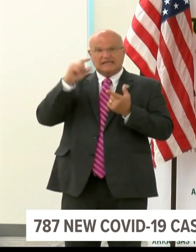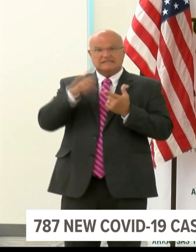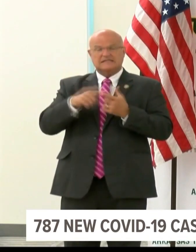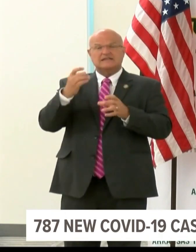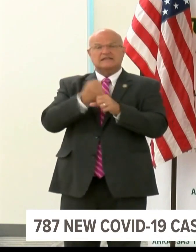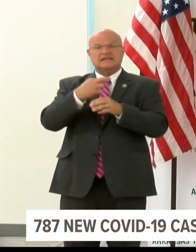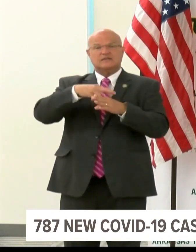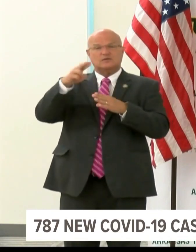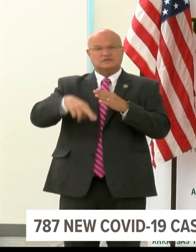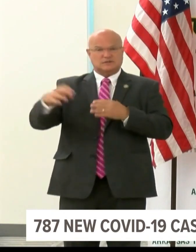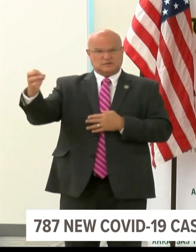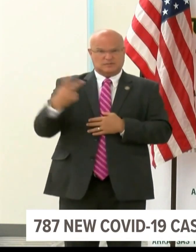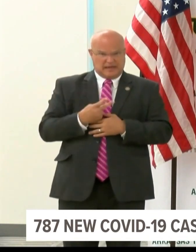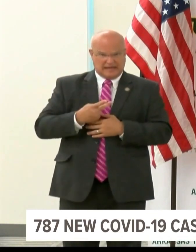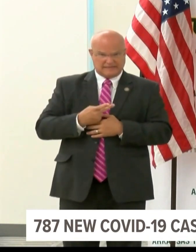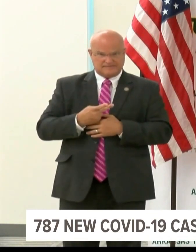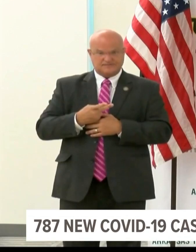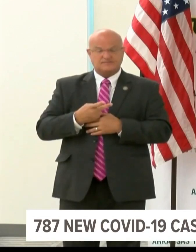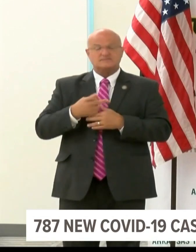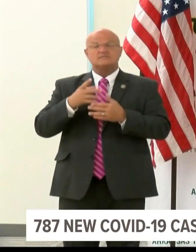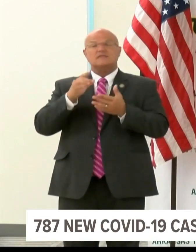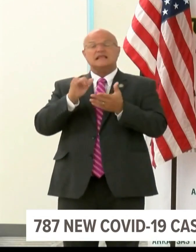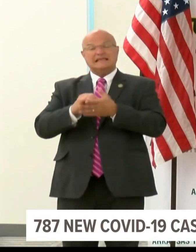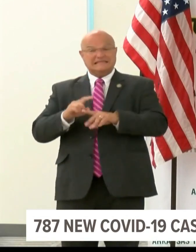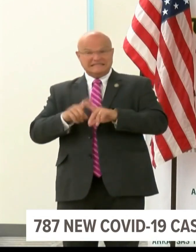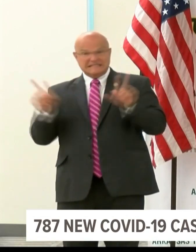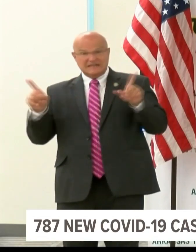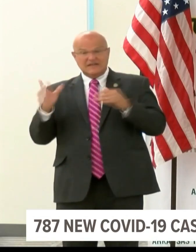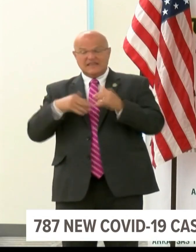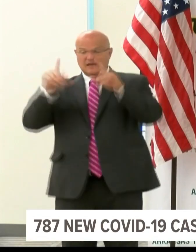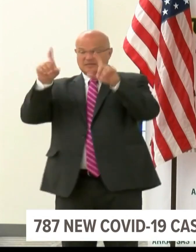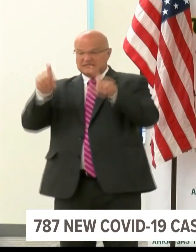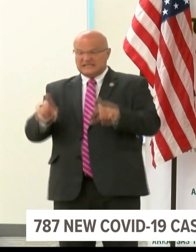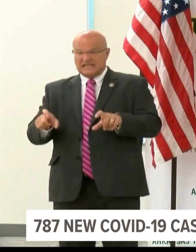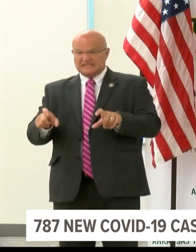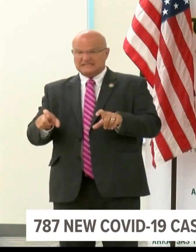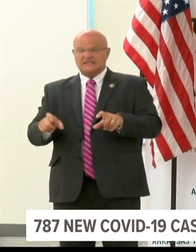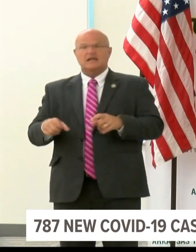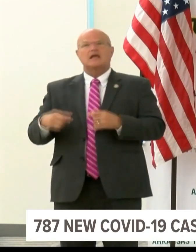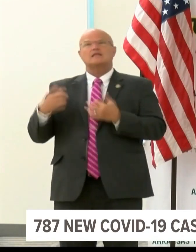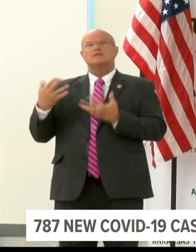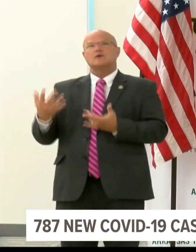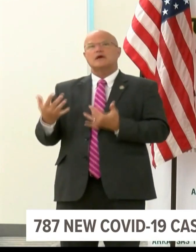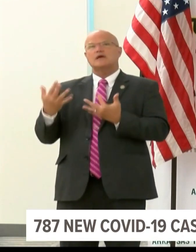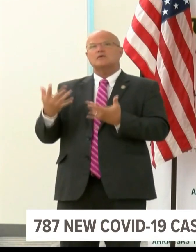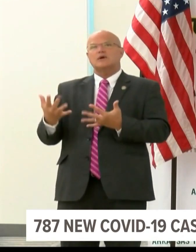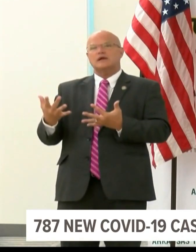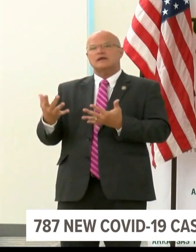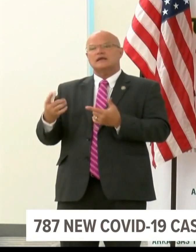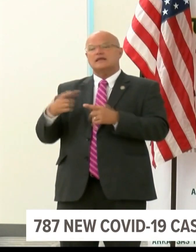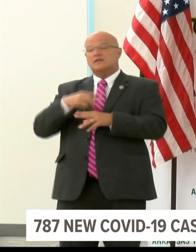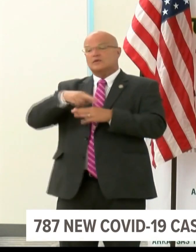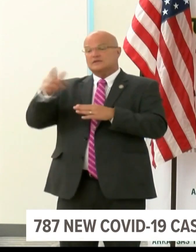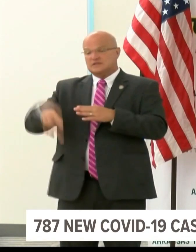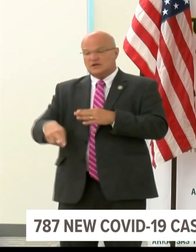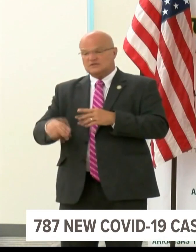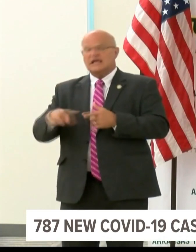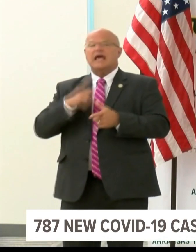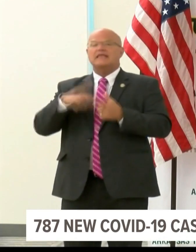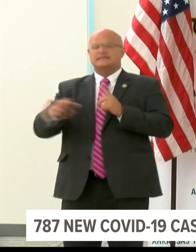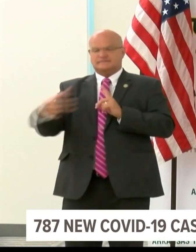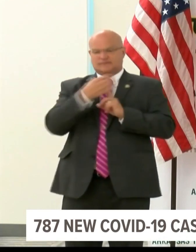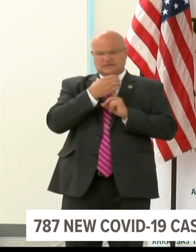get the result. That is different than getting tested and waiting till you get the result to get